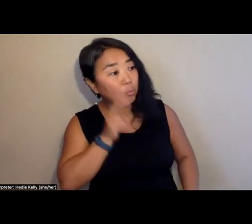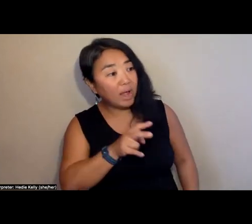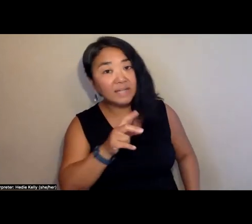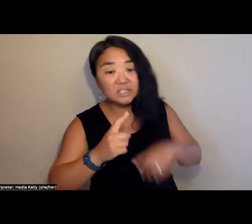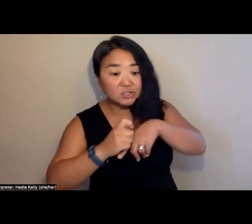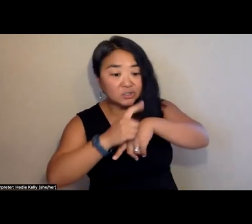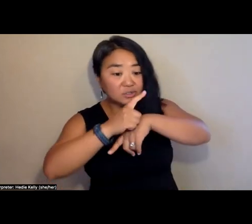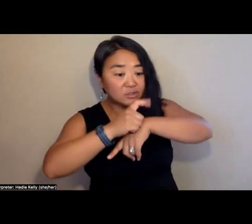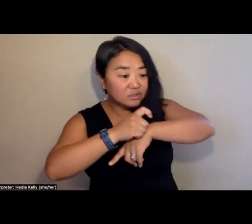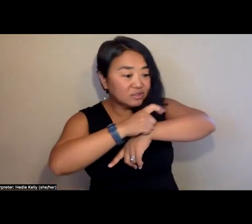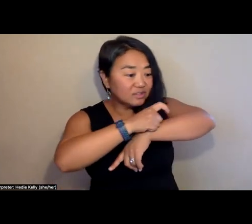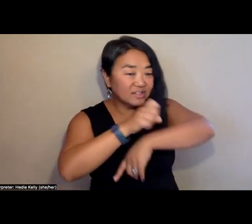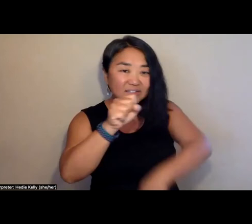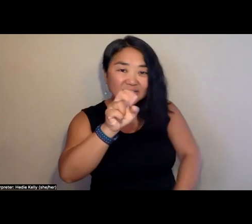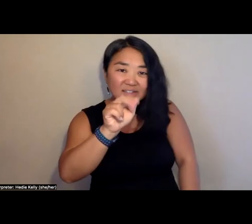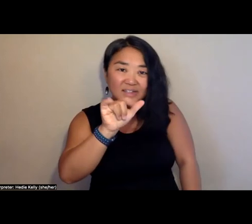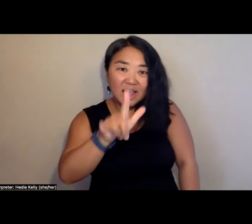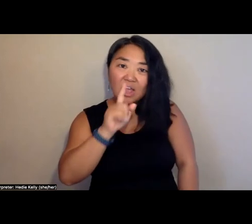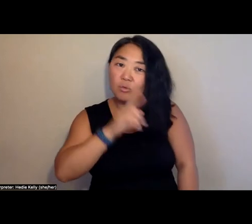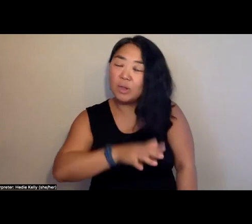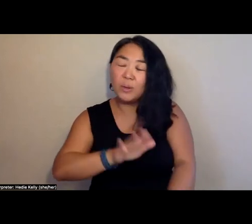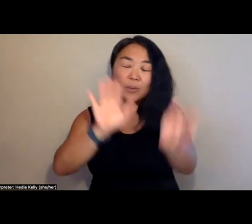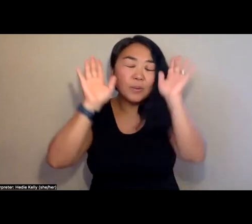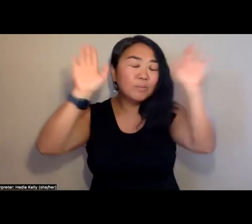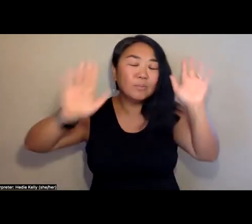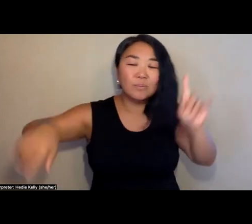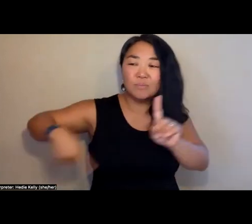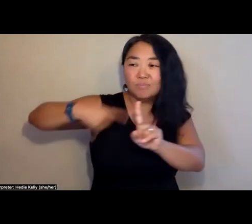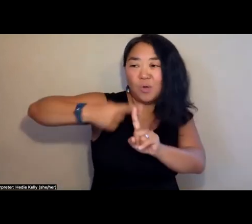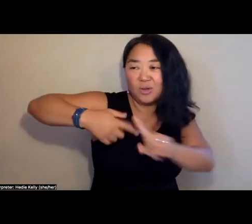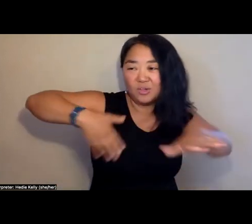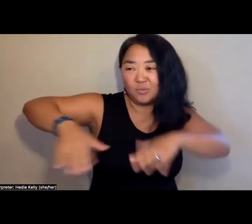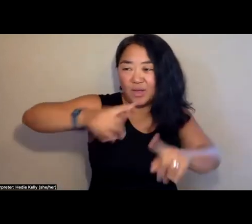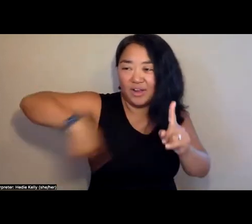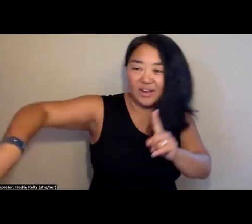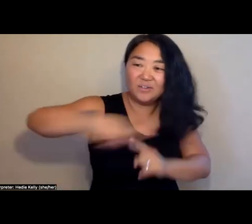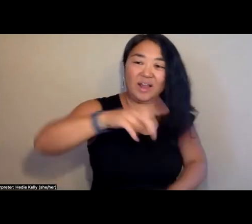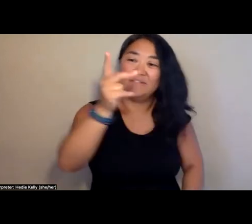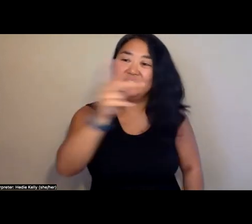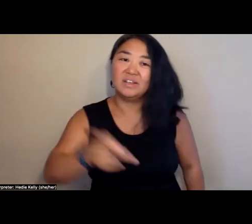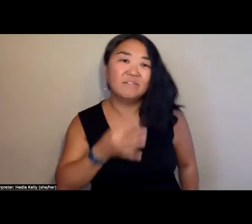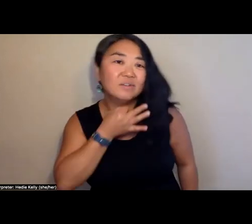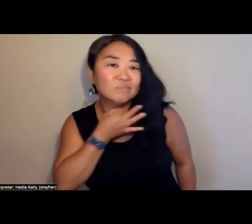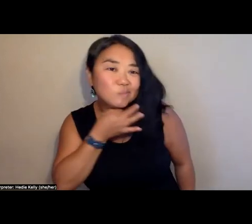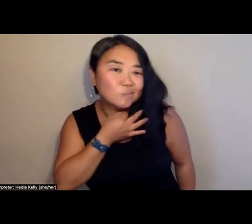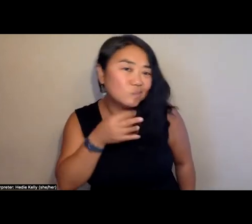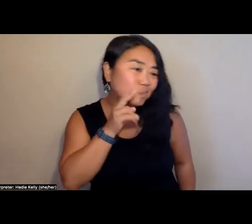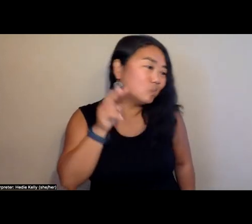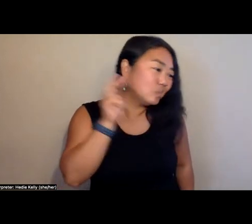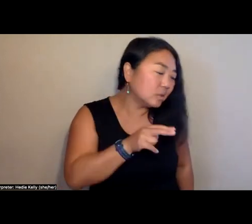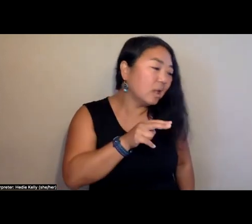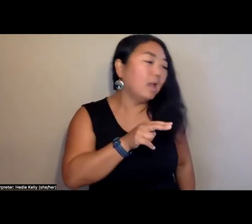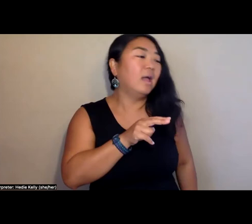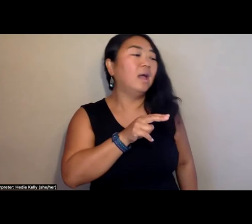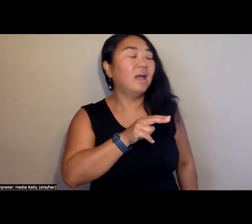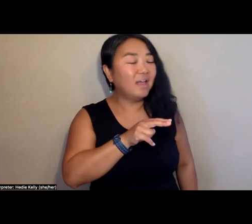that is that is next level bonus Walk Around Philadelphia curiosity to stop and take the